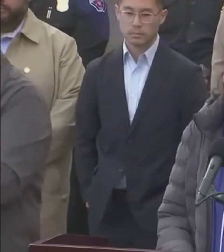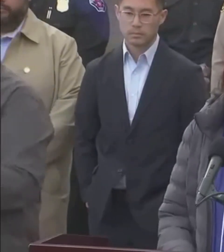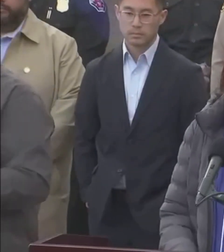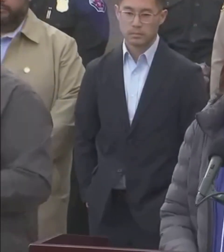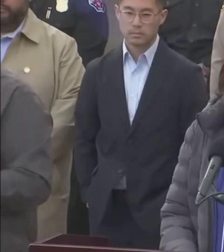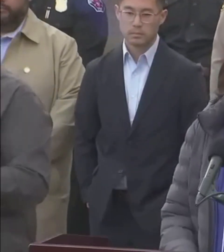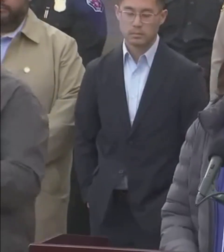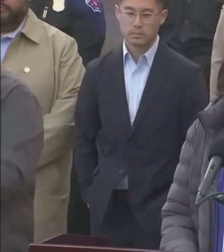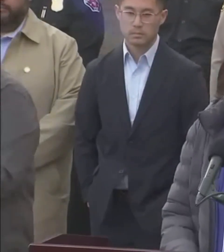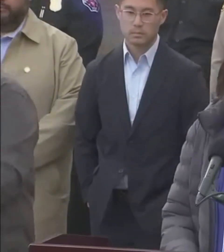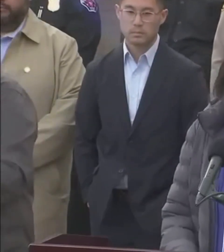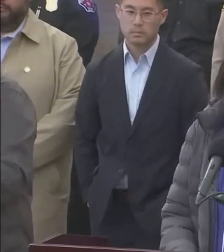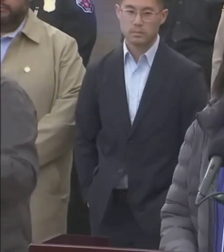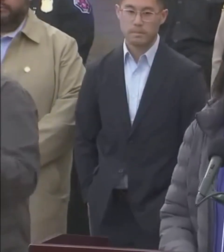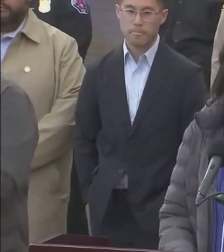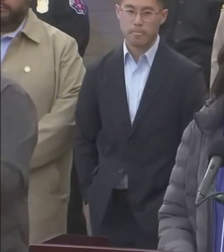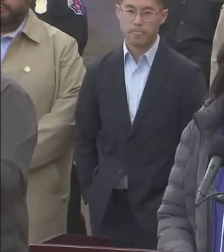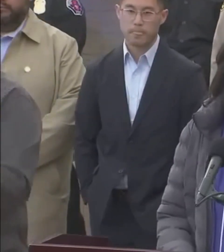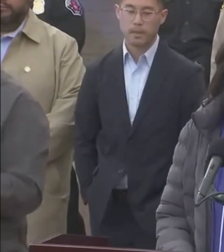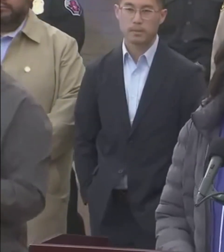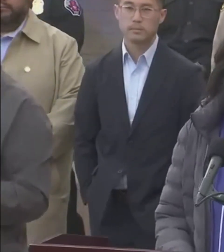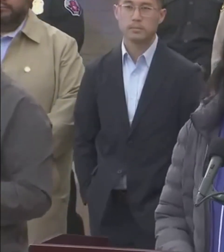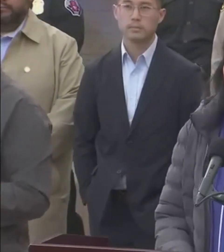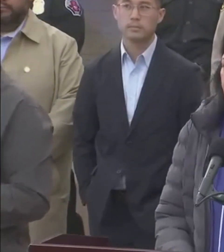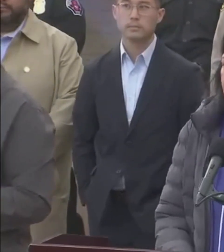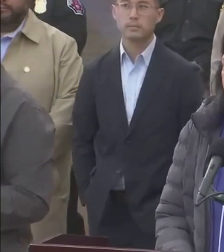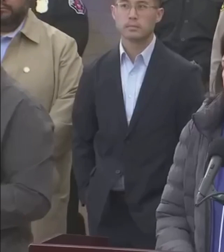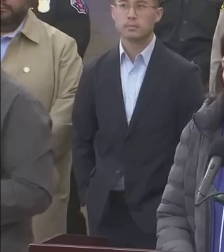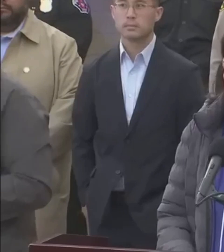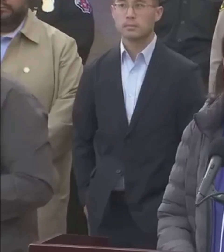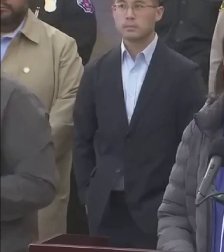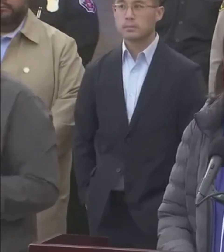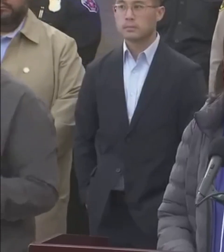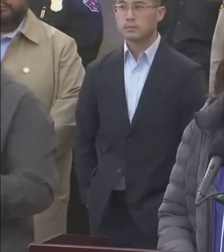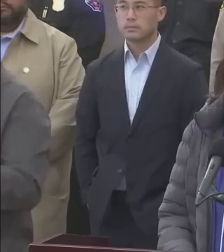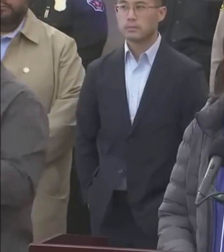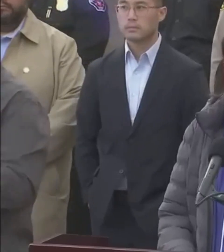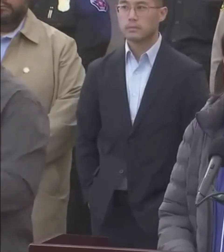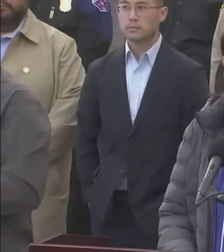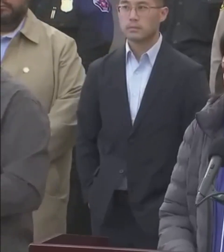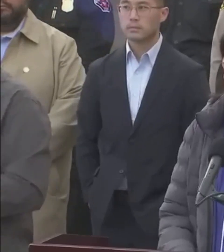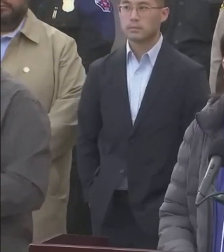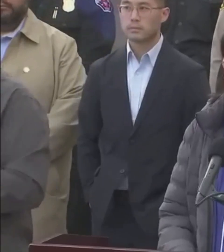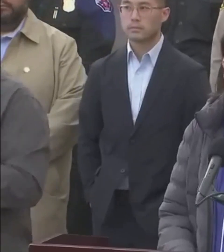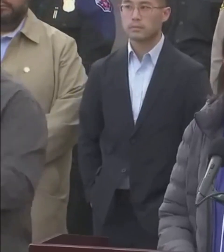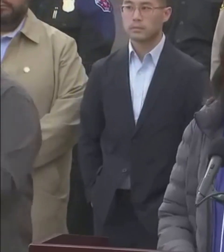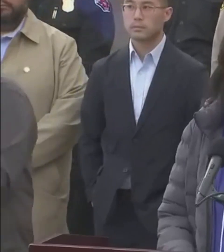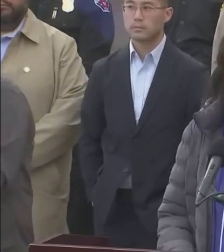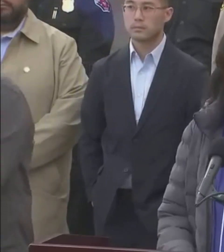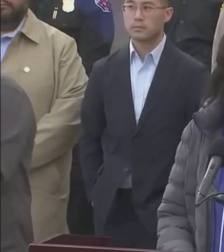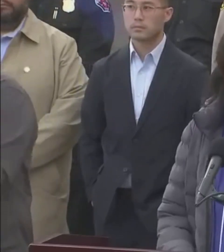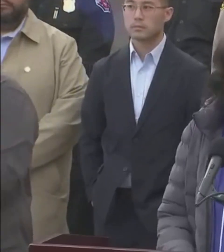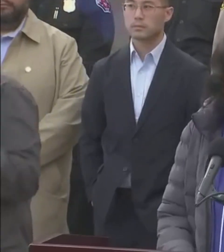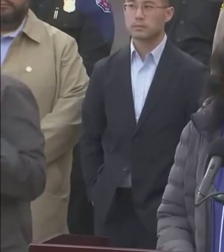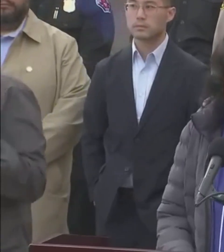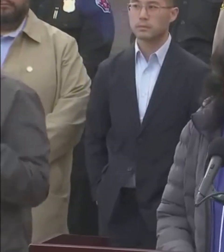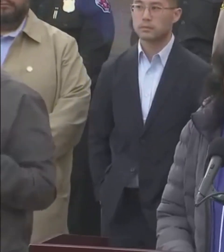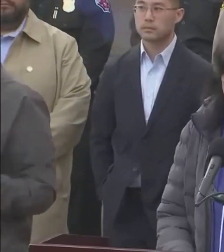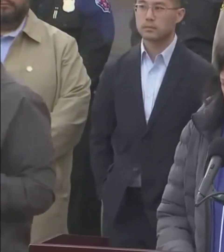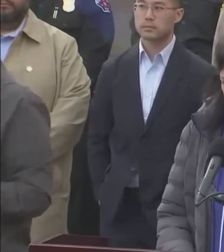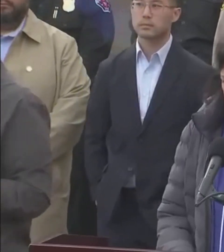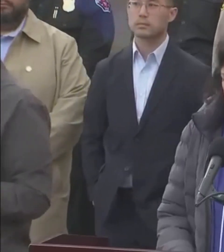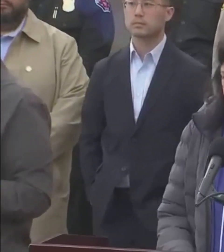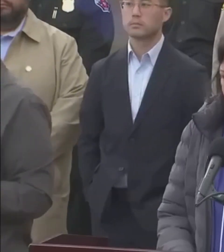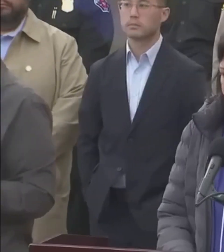people group ought to need to encounter a terrible misfortune like this, particularly on a day implied for party and happiness. We stand